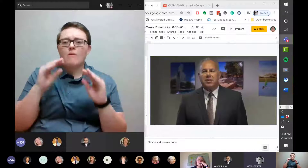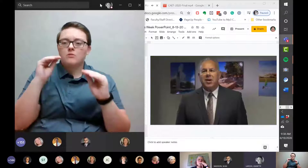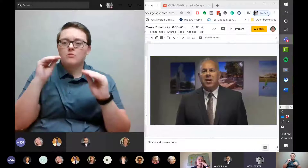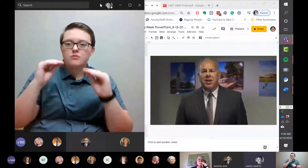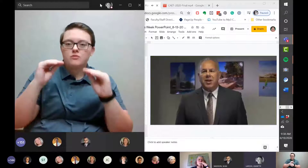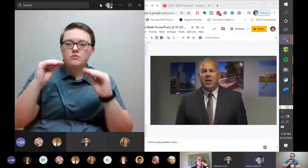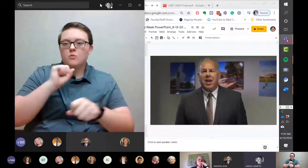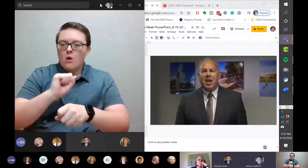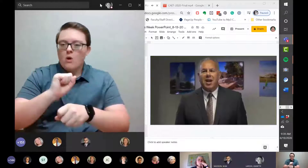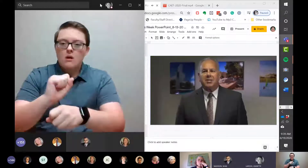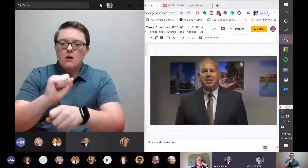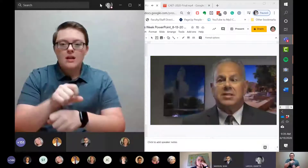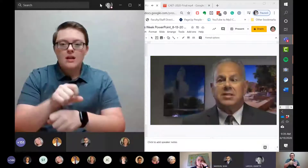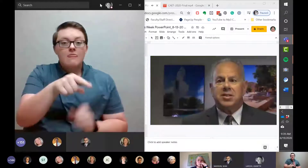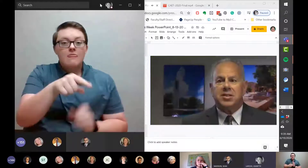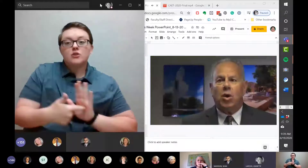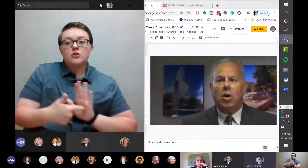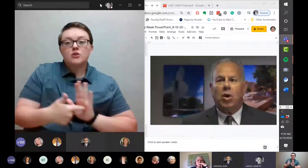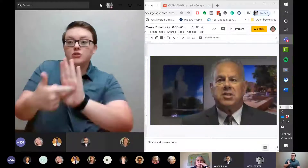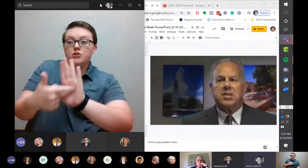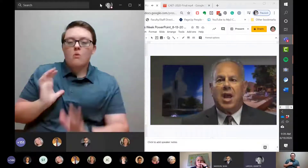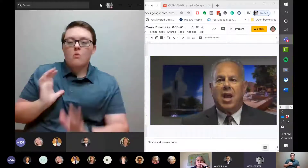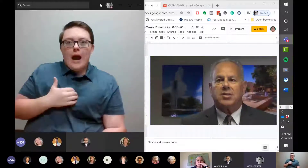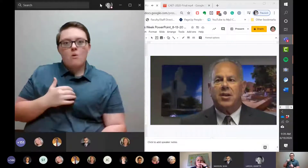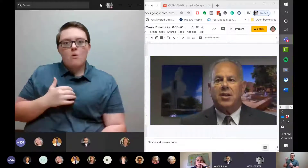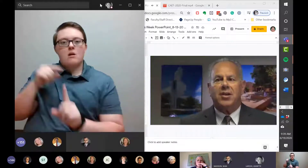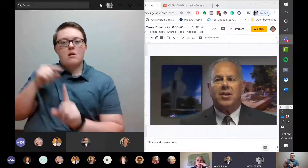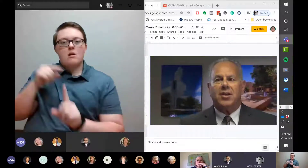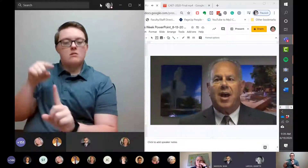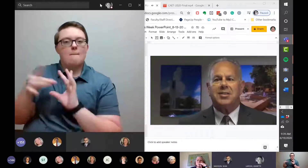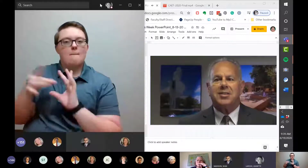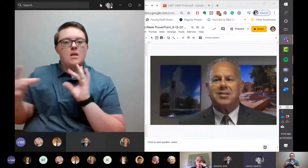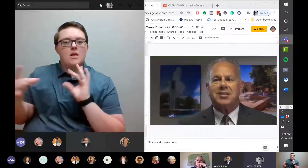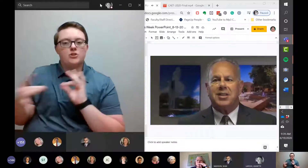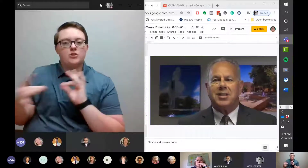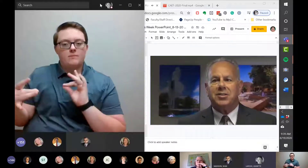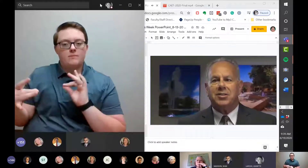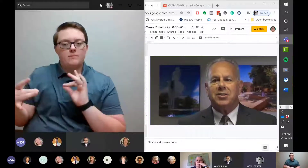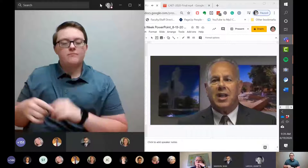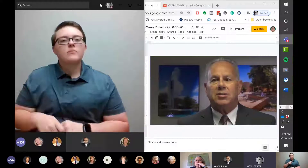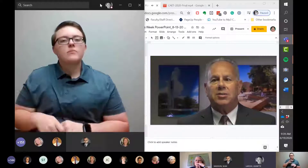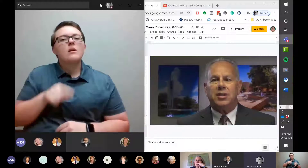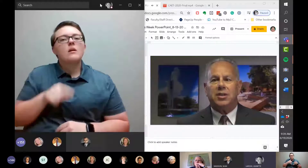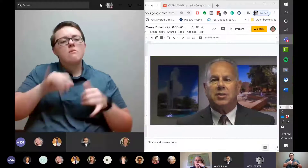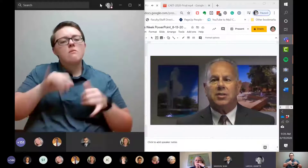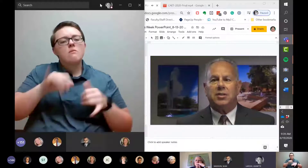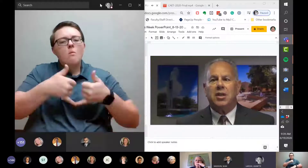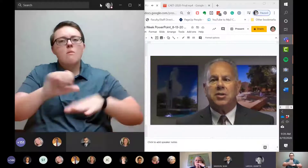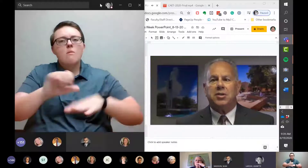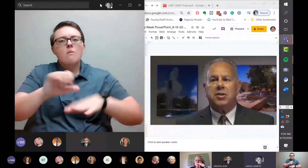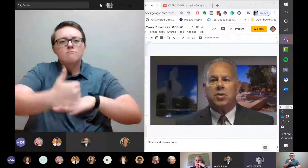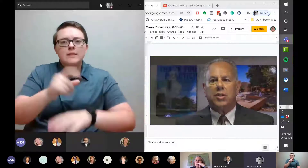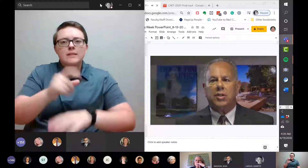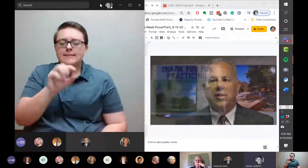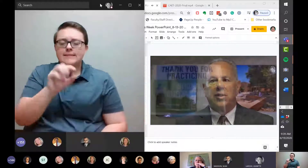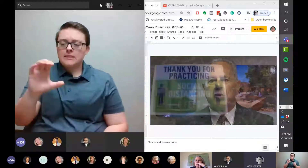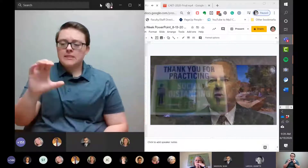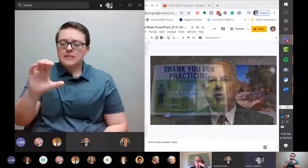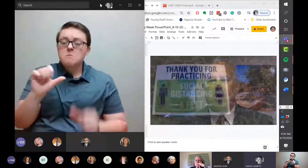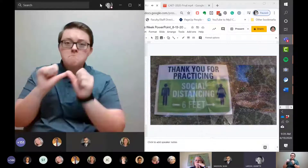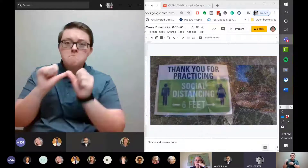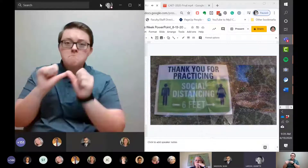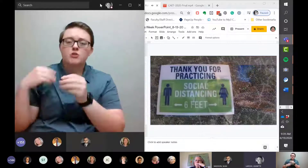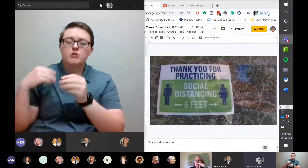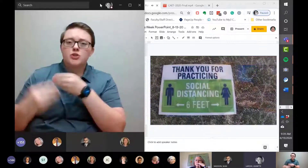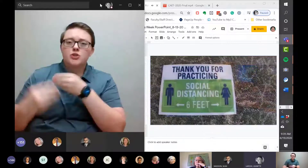fundamental mission of Tarrant County College. Since the award was established, Tarrant County College has continued this annual tradition to underscore the